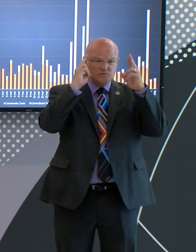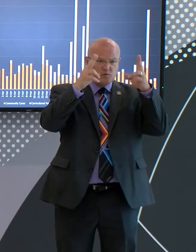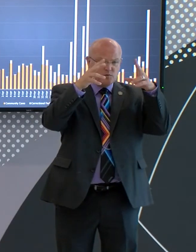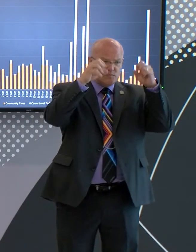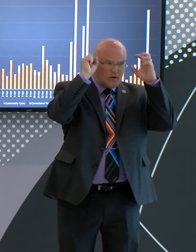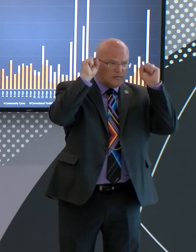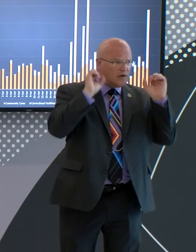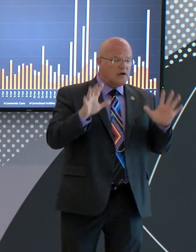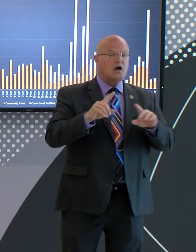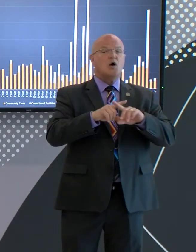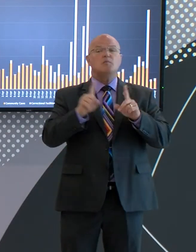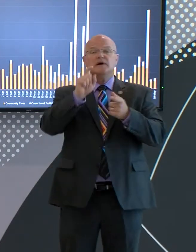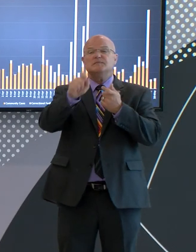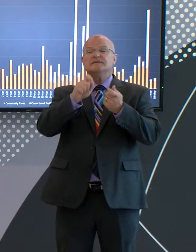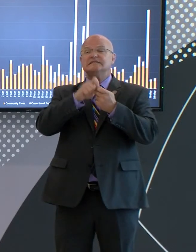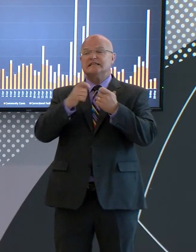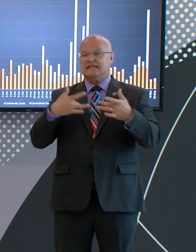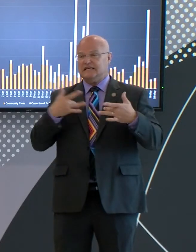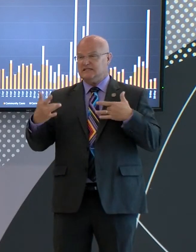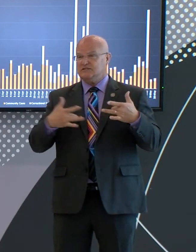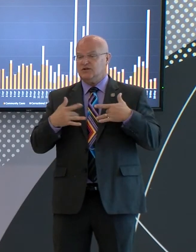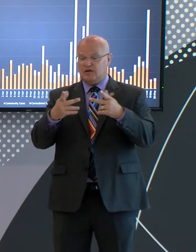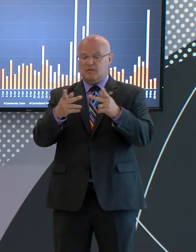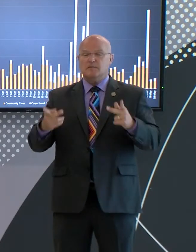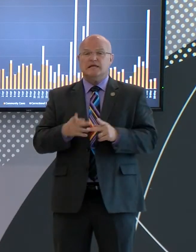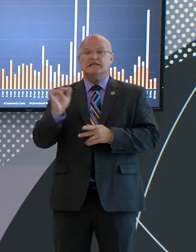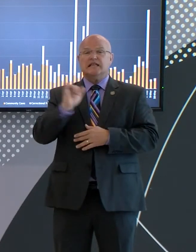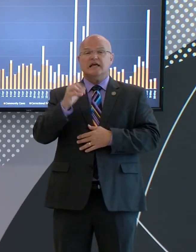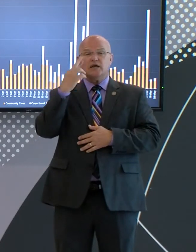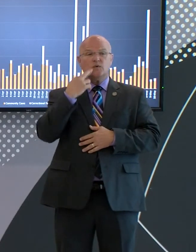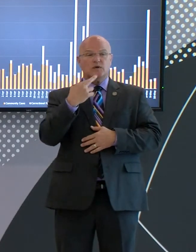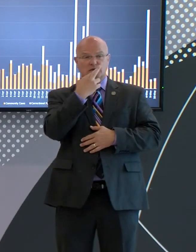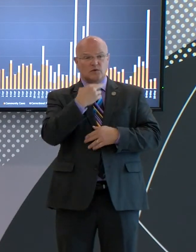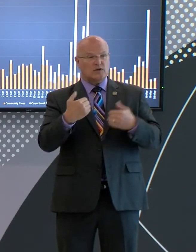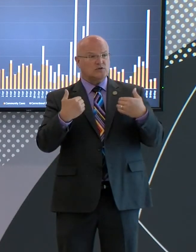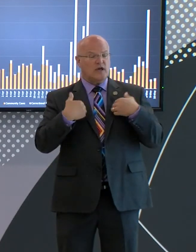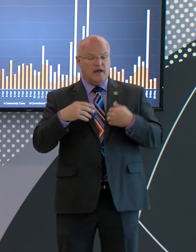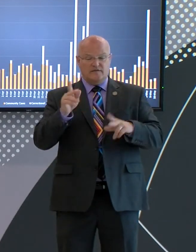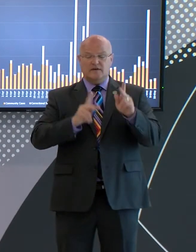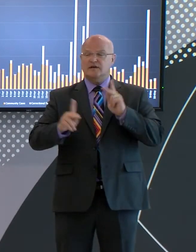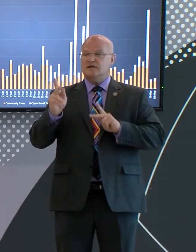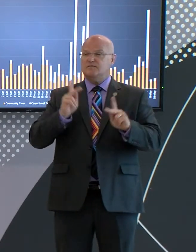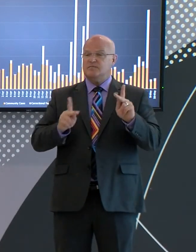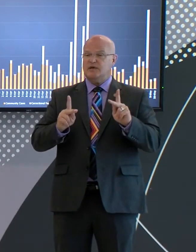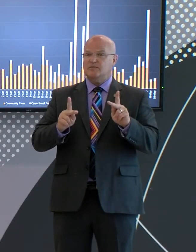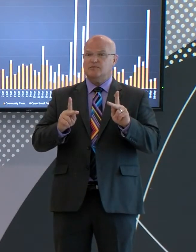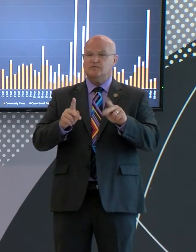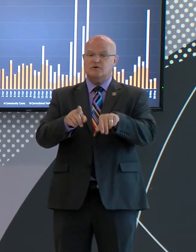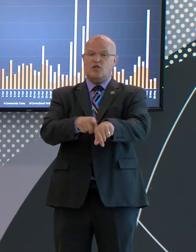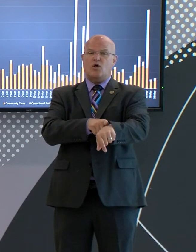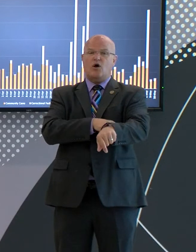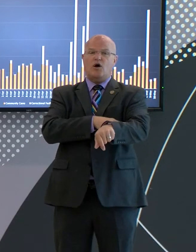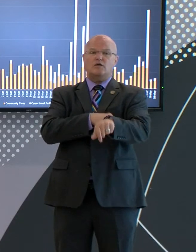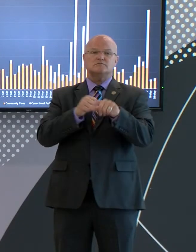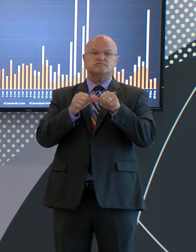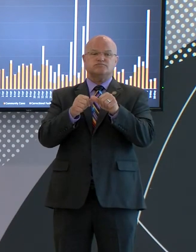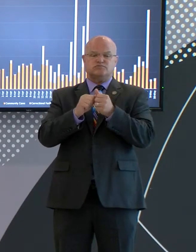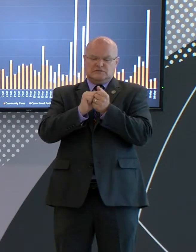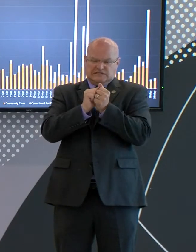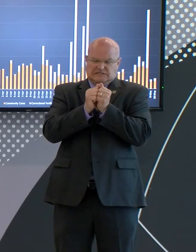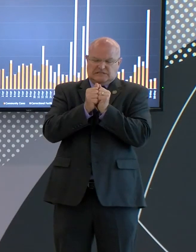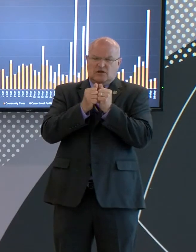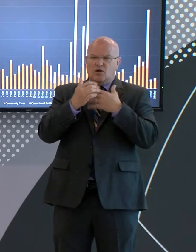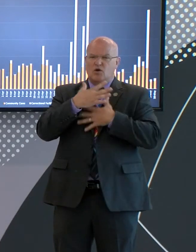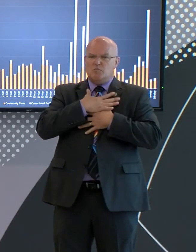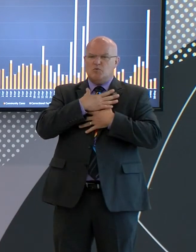salon, but it's particularly a concern in places like a restaurant where you have people in a prolonged close contact